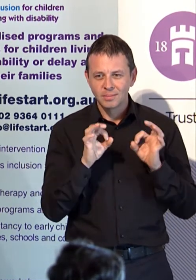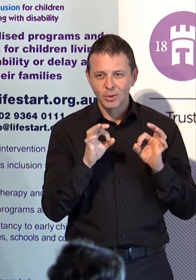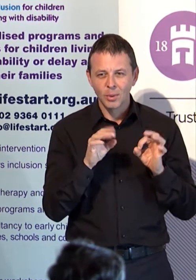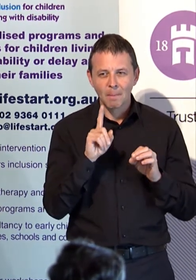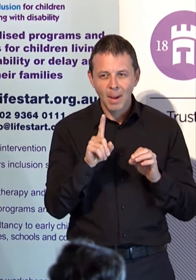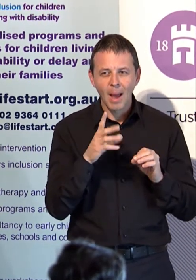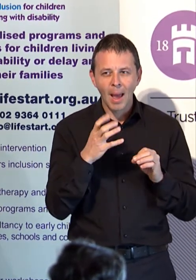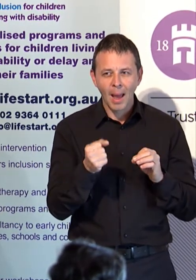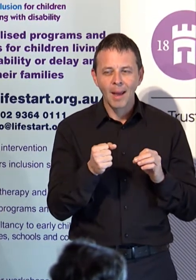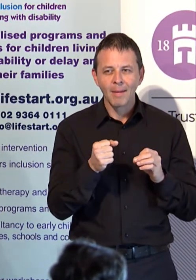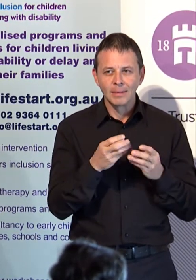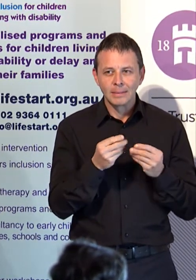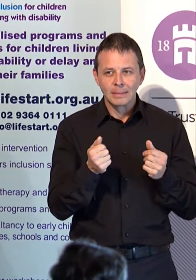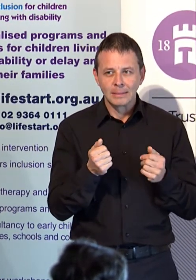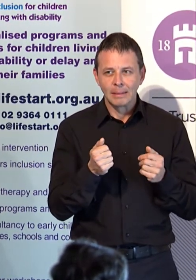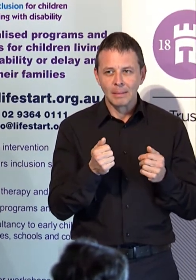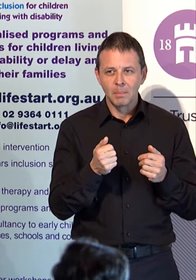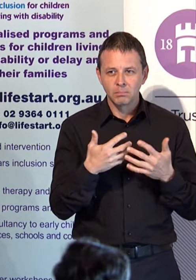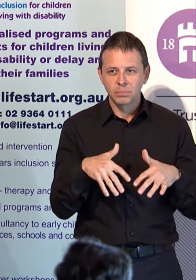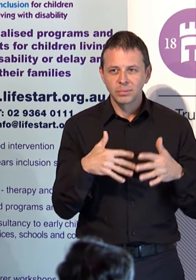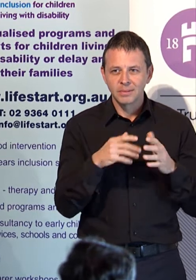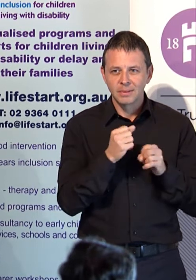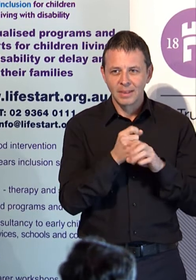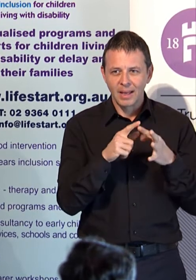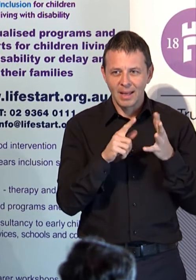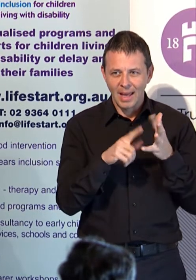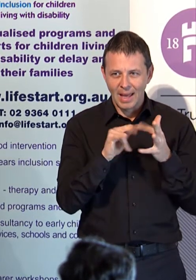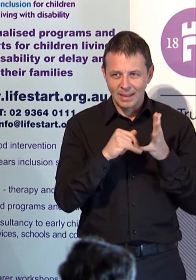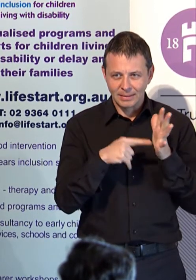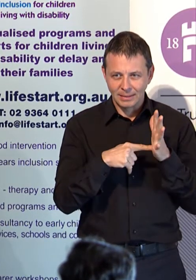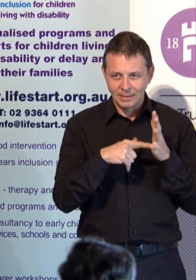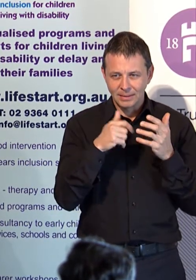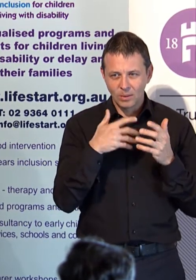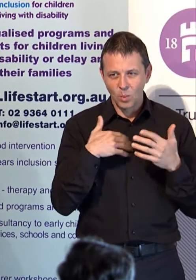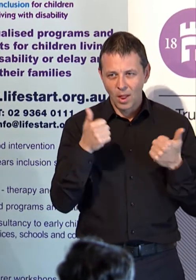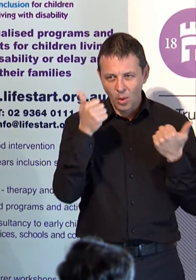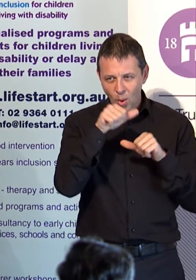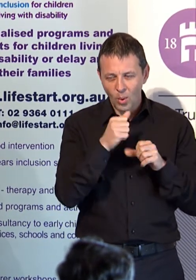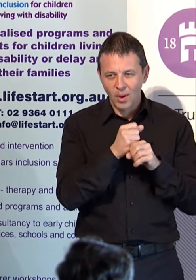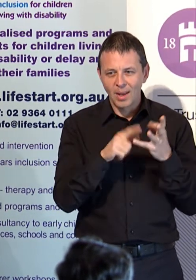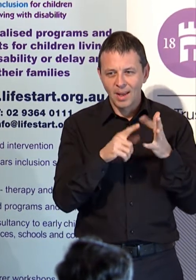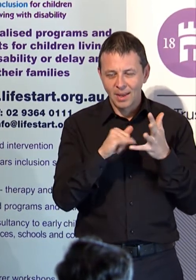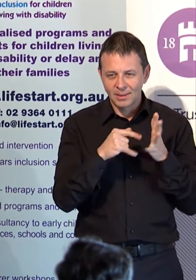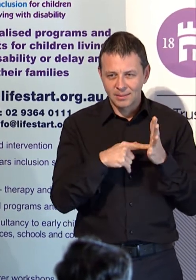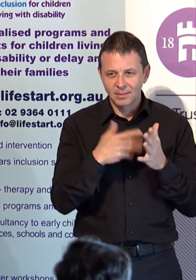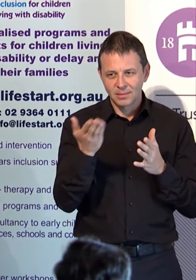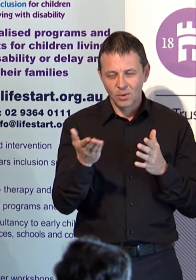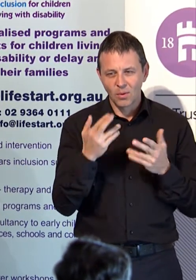of distinguished guests whom I'd like to particularly acknowledge. Clearly, the